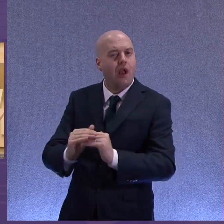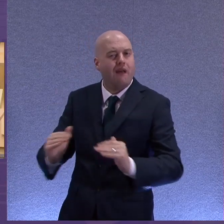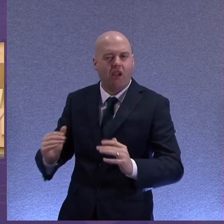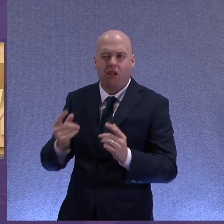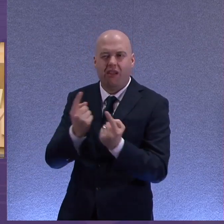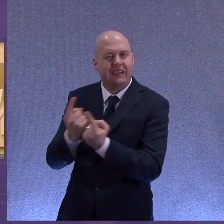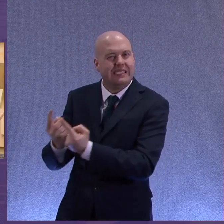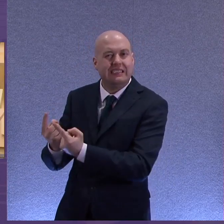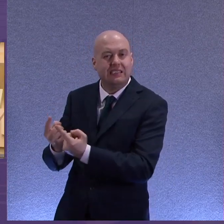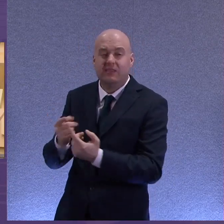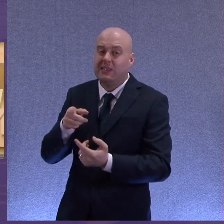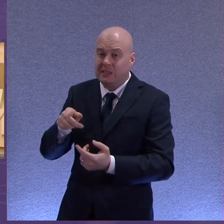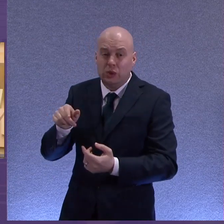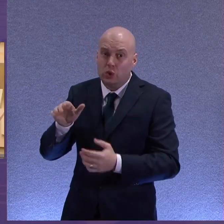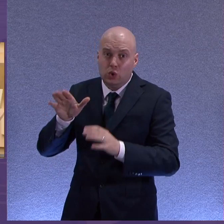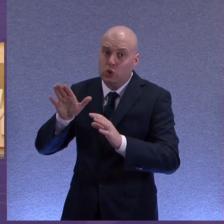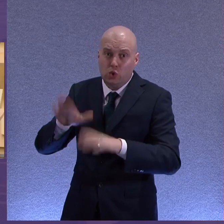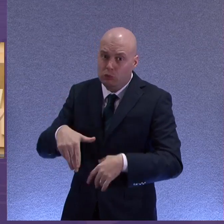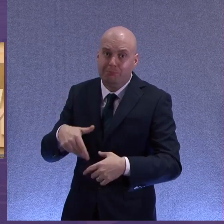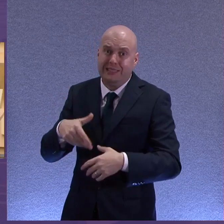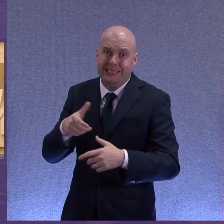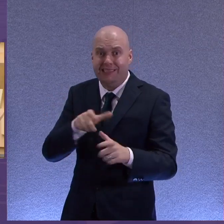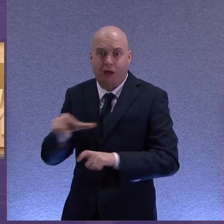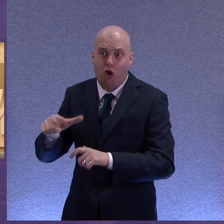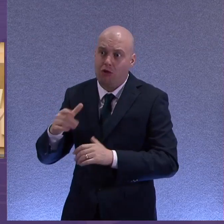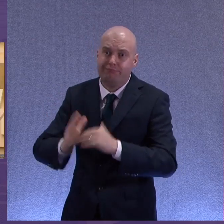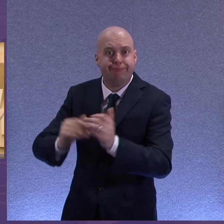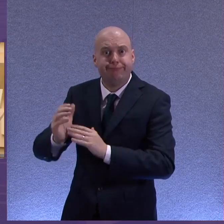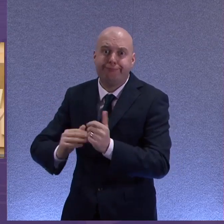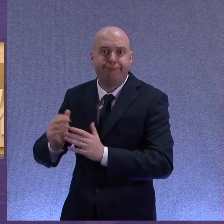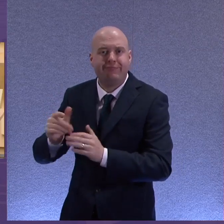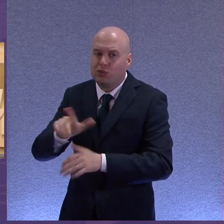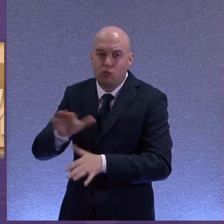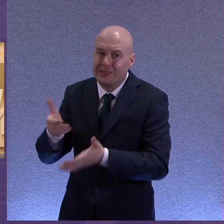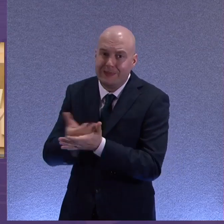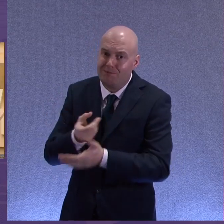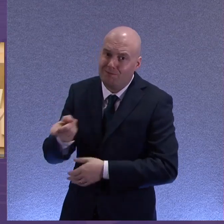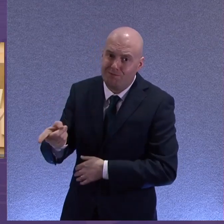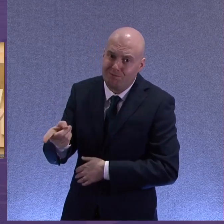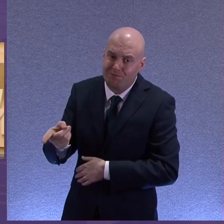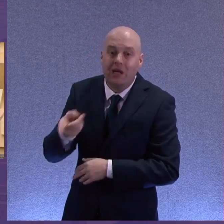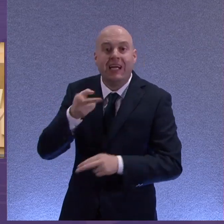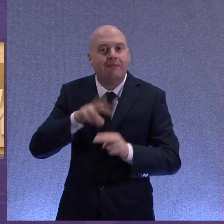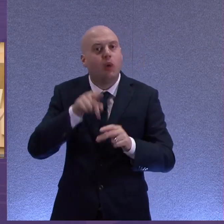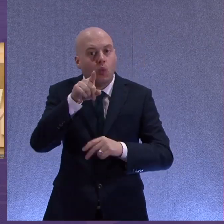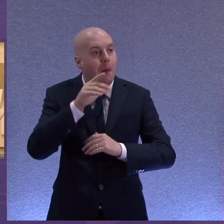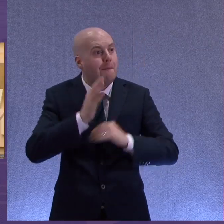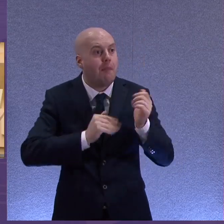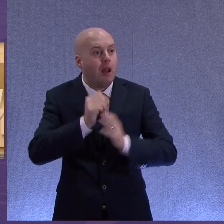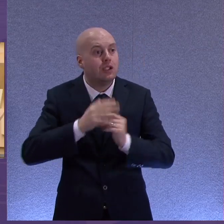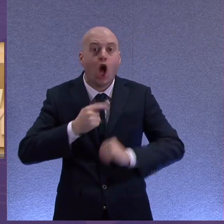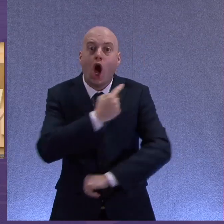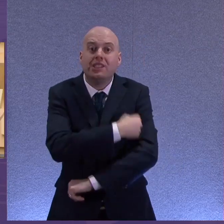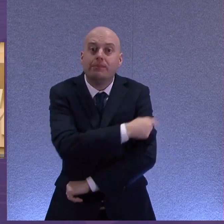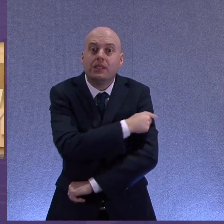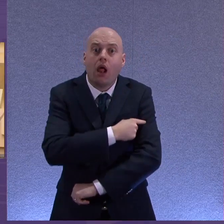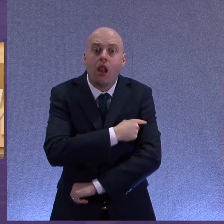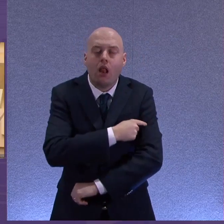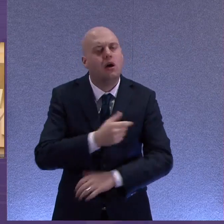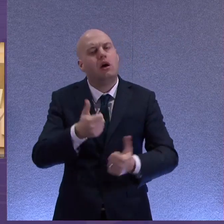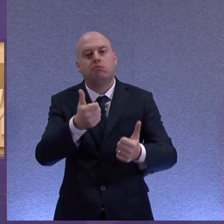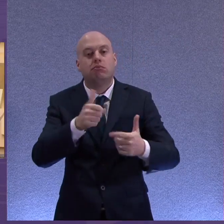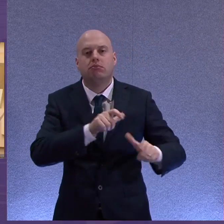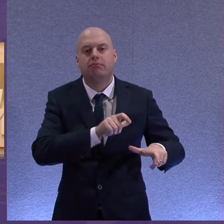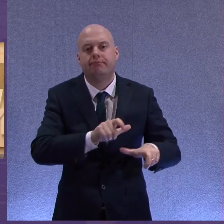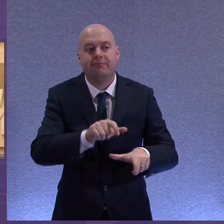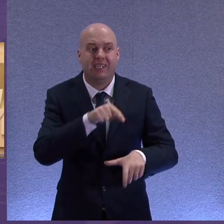and rules that would satisfy us that safe working on a construction site is possible, then we may change that in the future. And